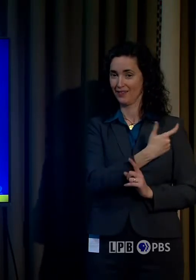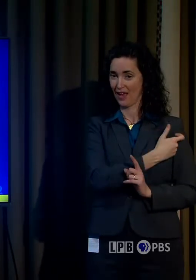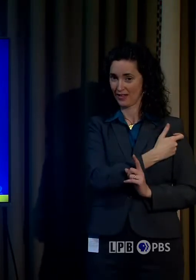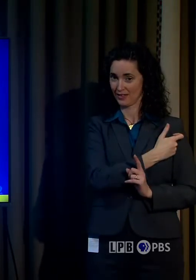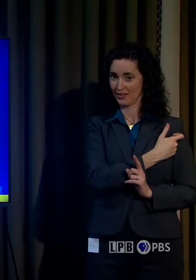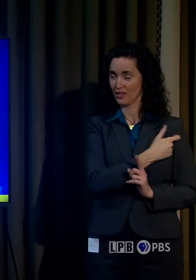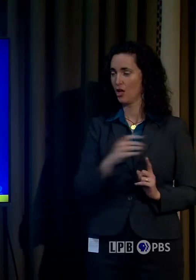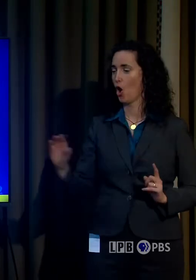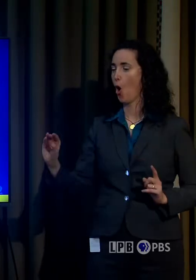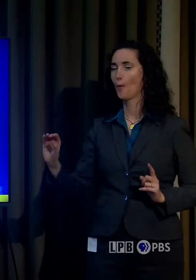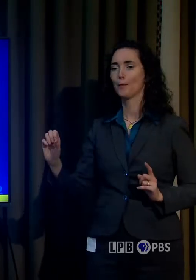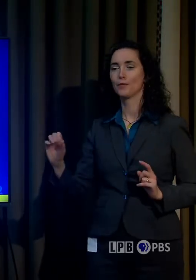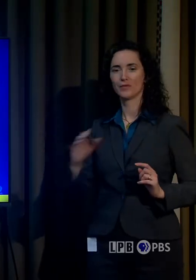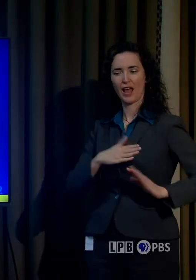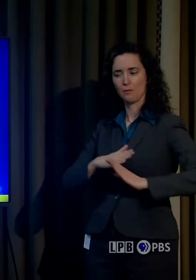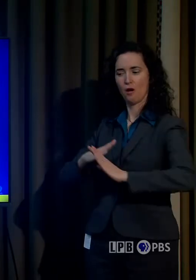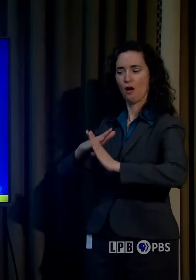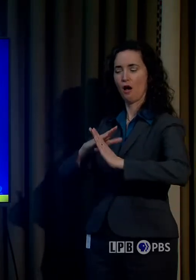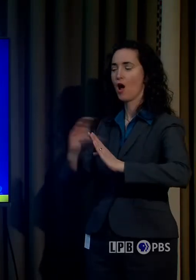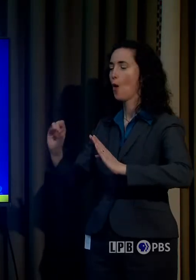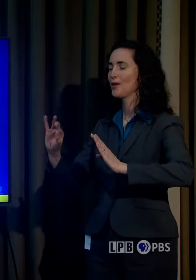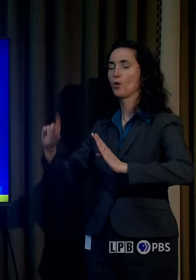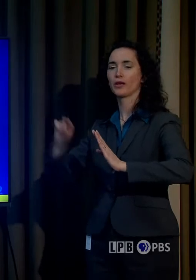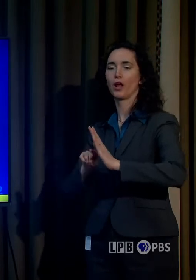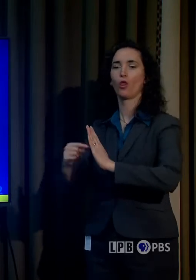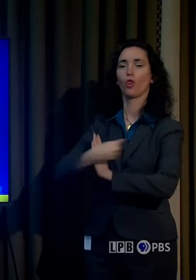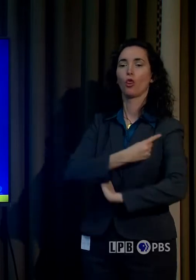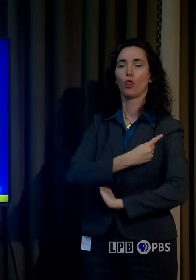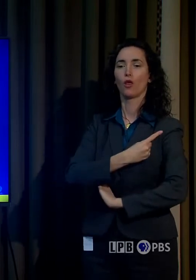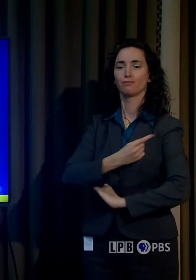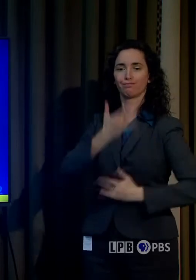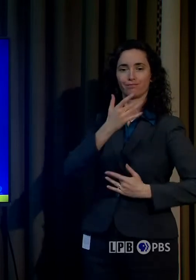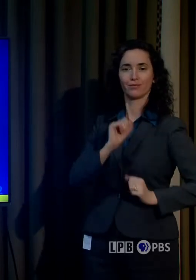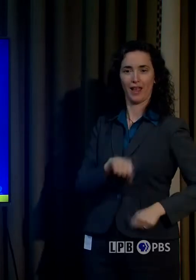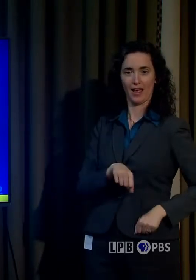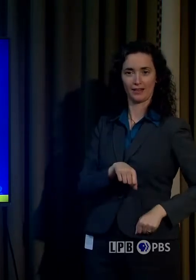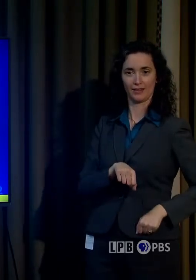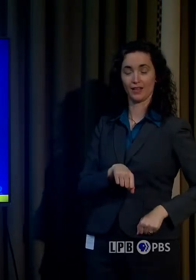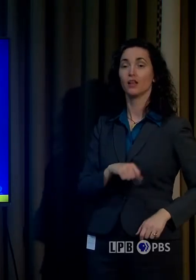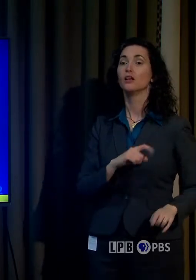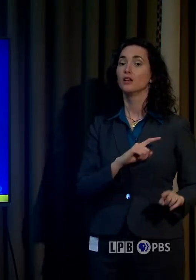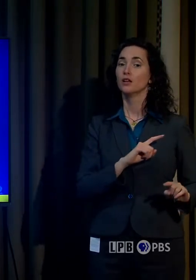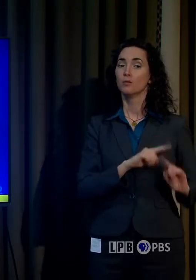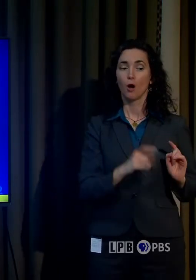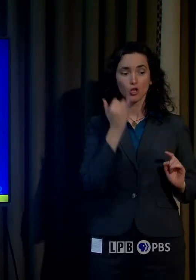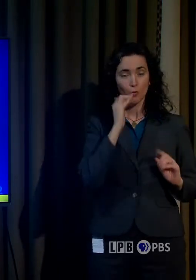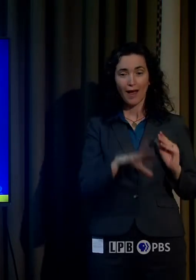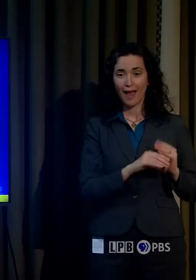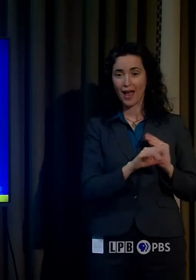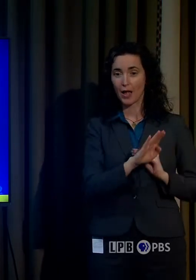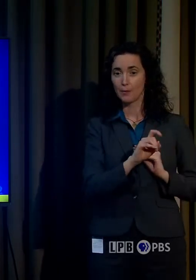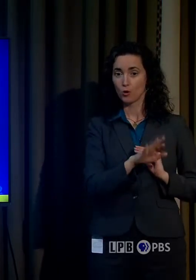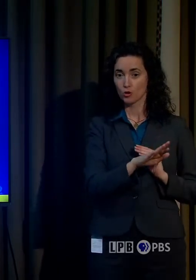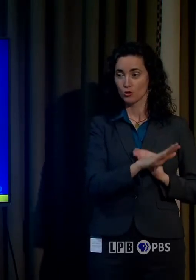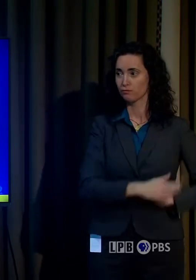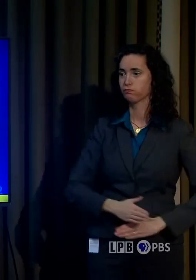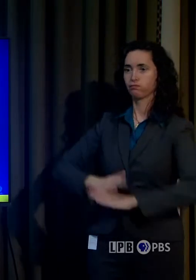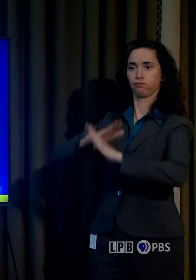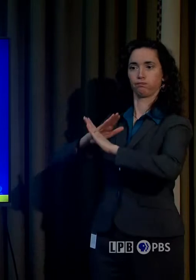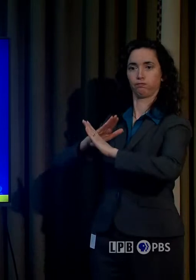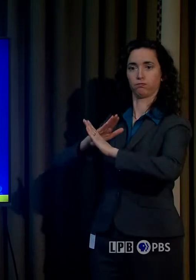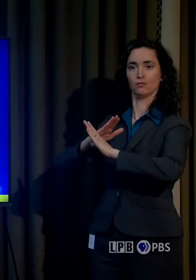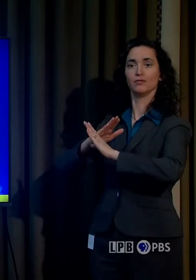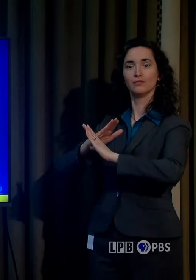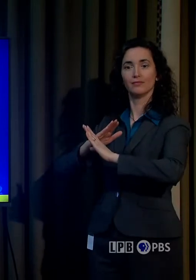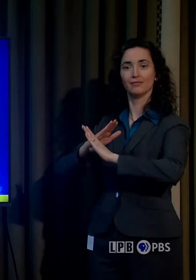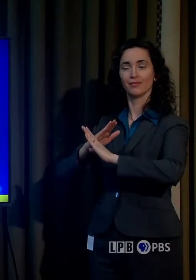your protections about to the same level that you had against Delta. So boosters are so important against Omicron,